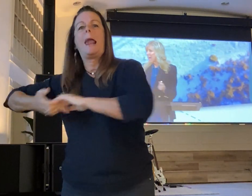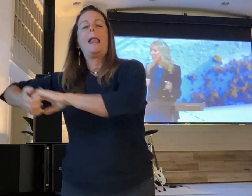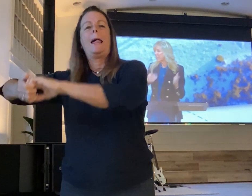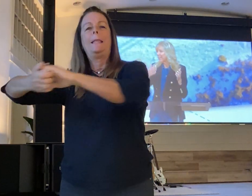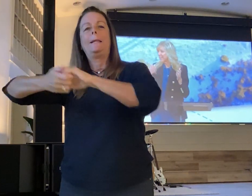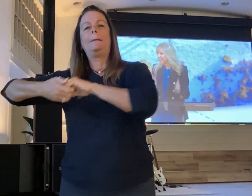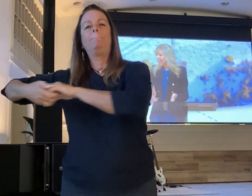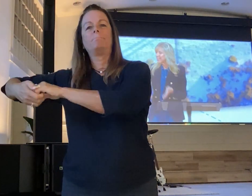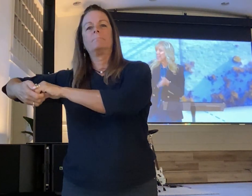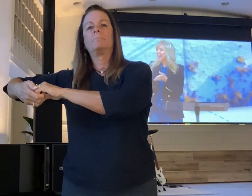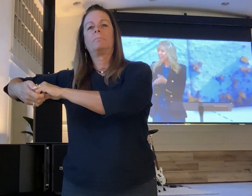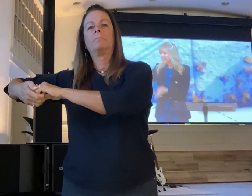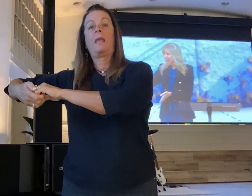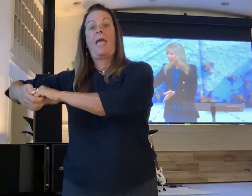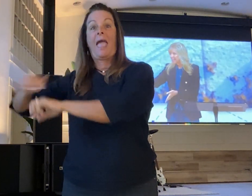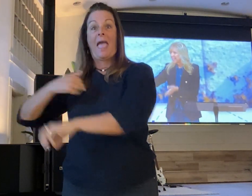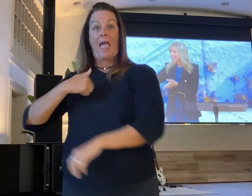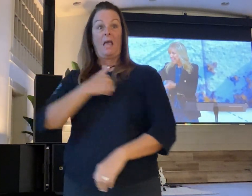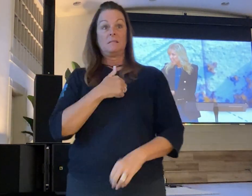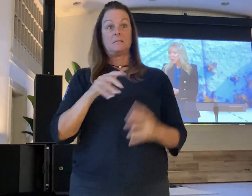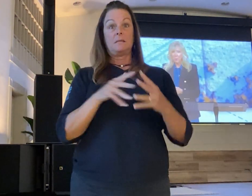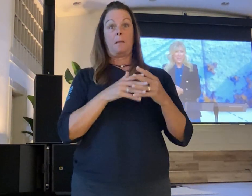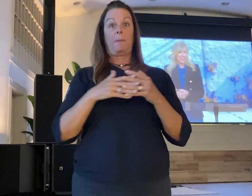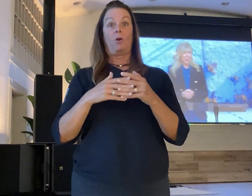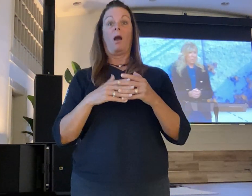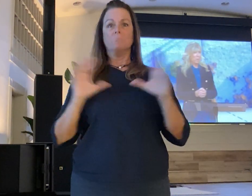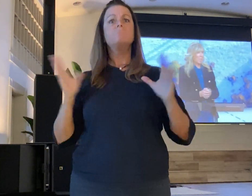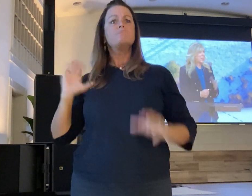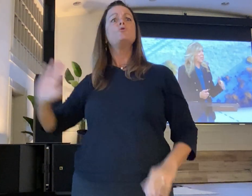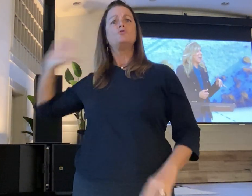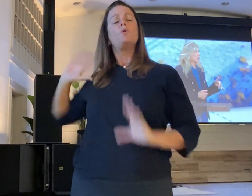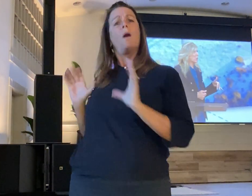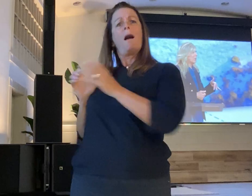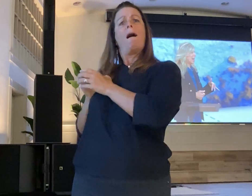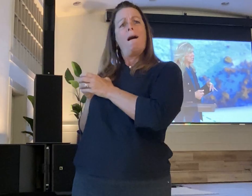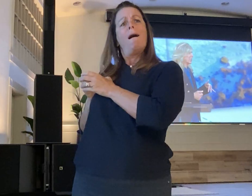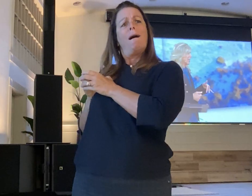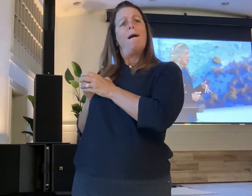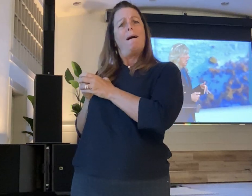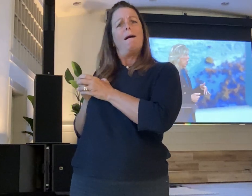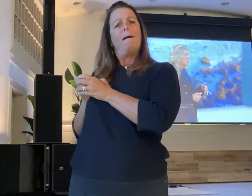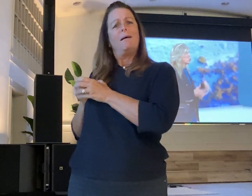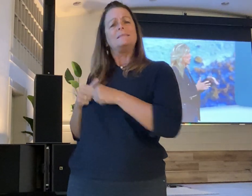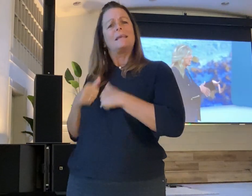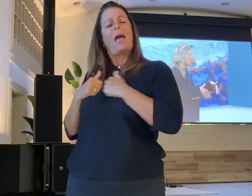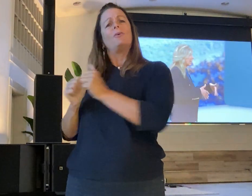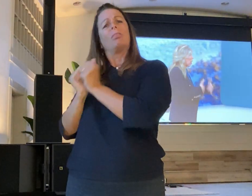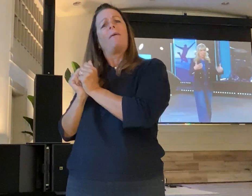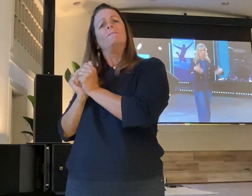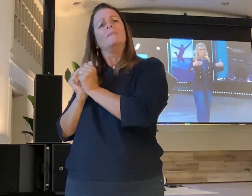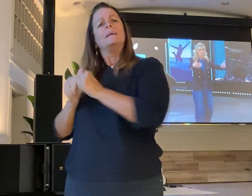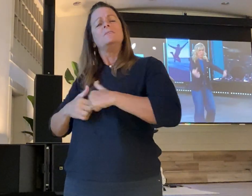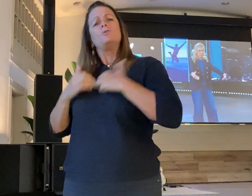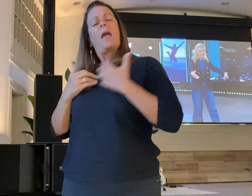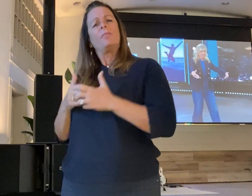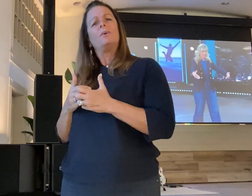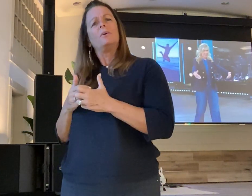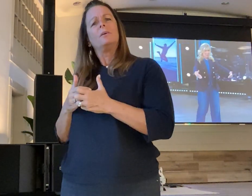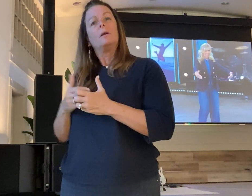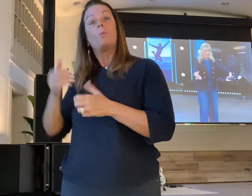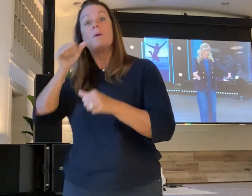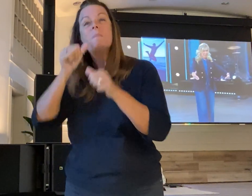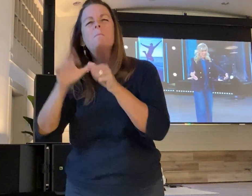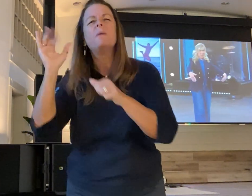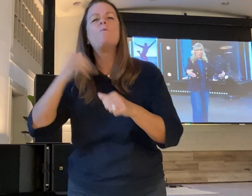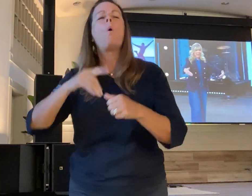shift over time. It's getting less and less interdependent. I mean, think about it. We've actually traded our front